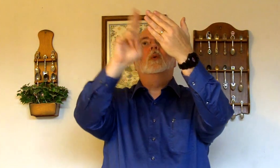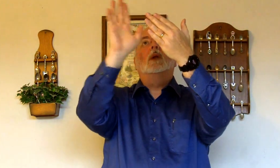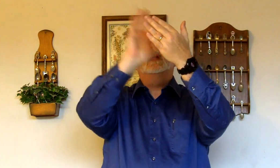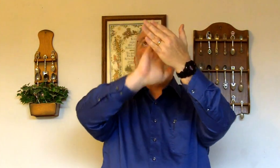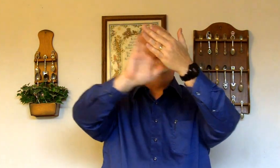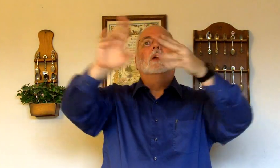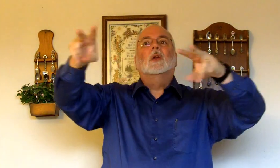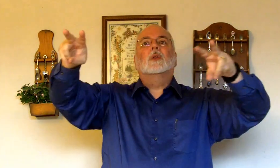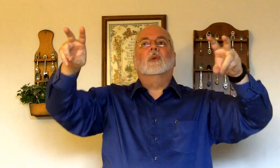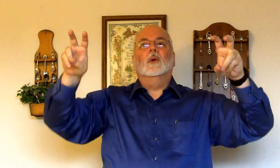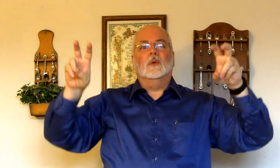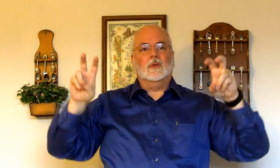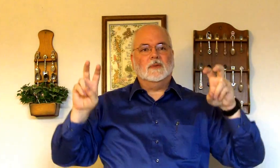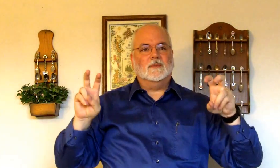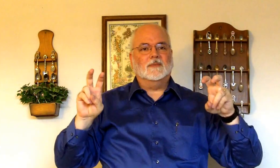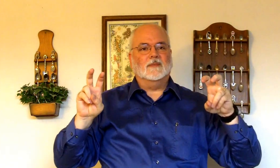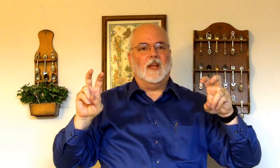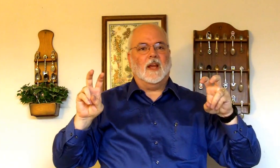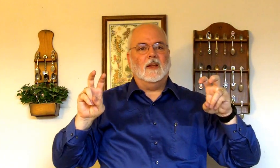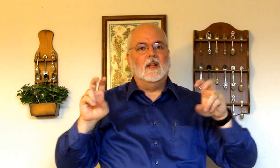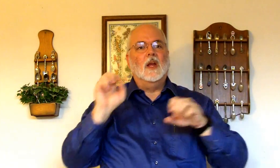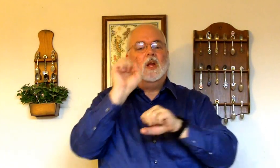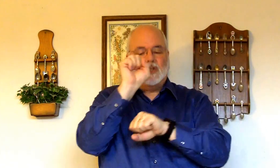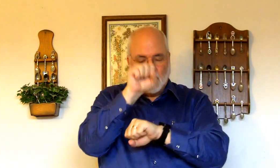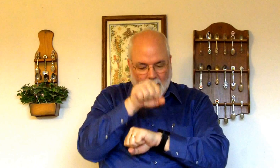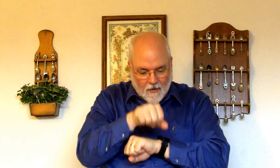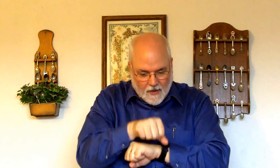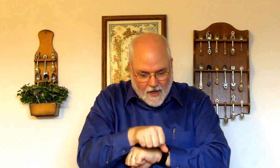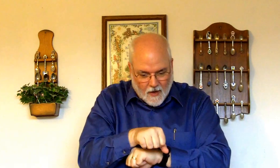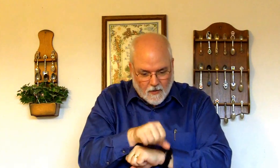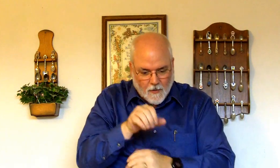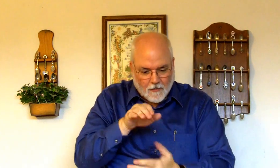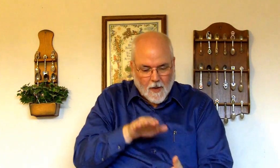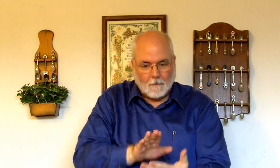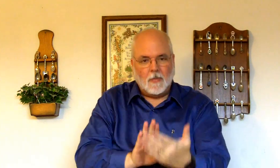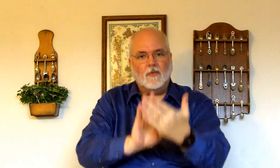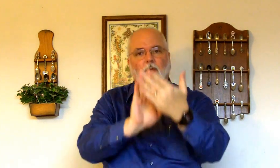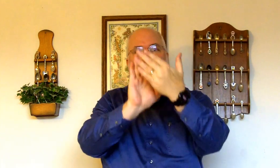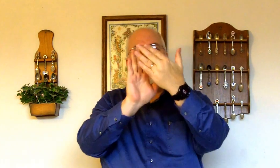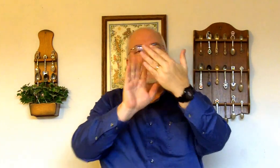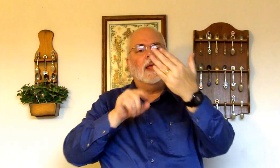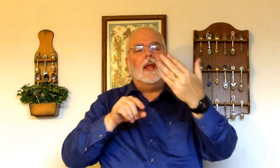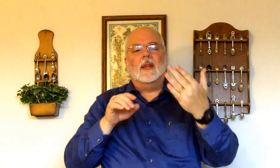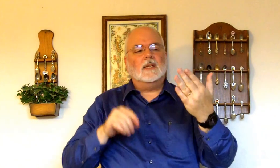holy throne. Okay? So bowing down before. This is,